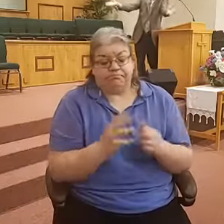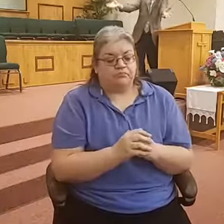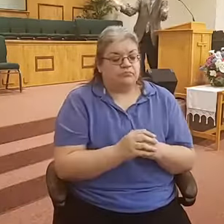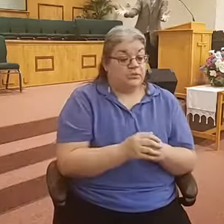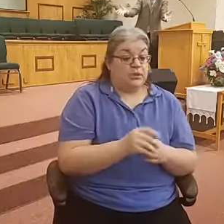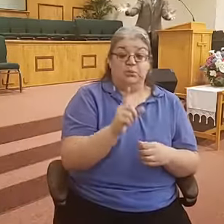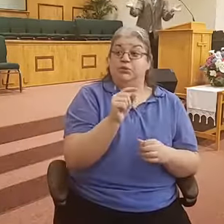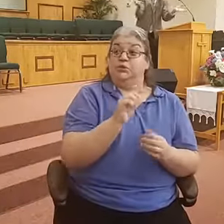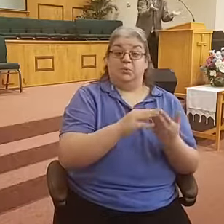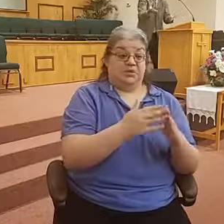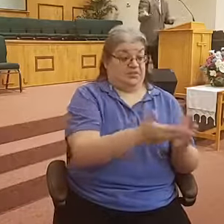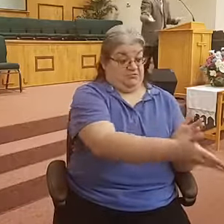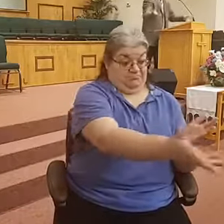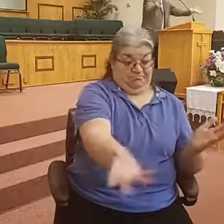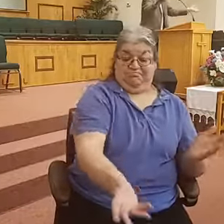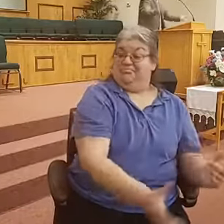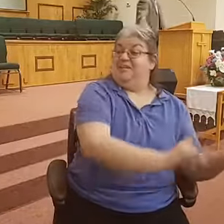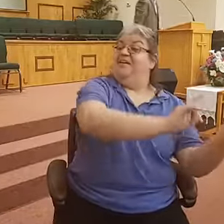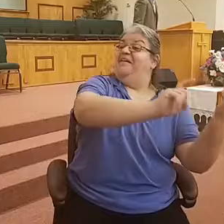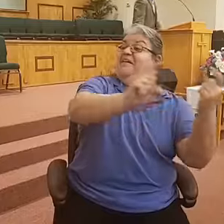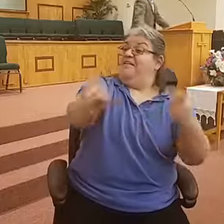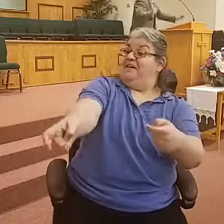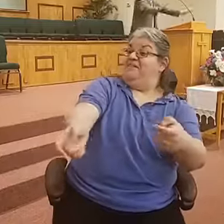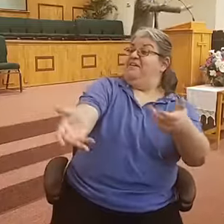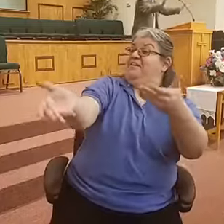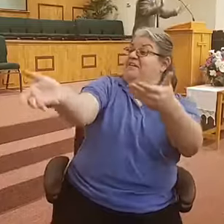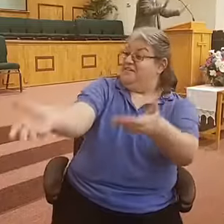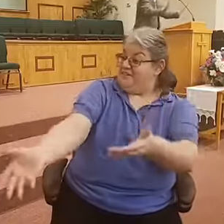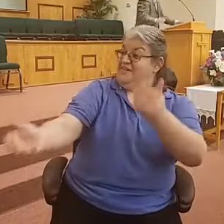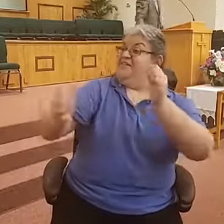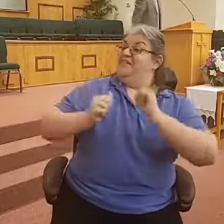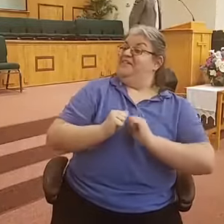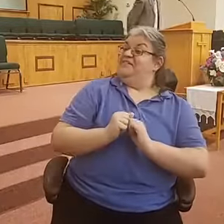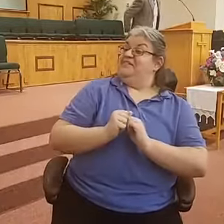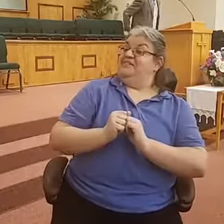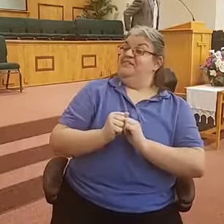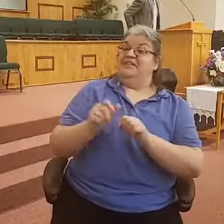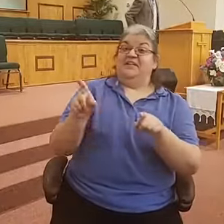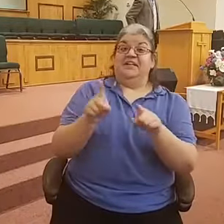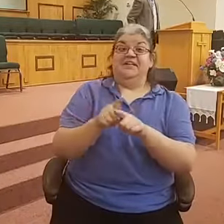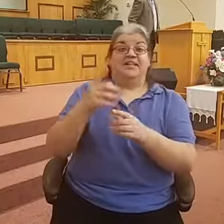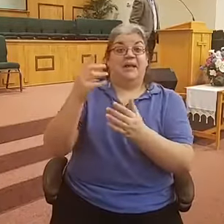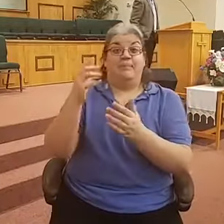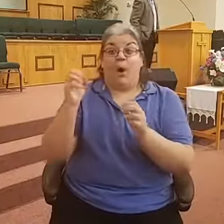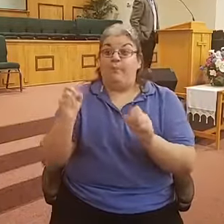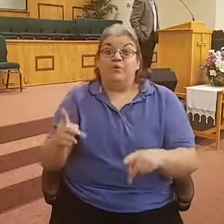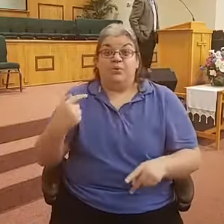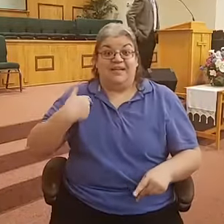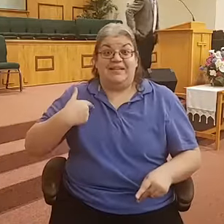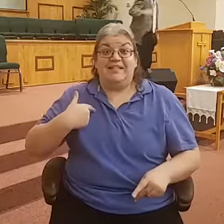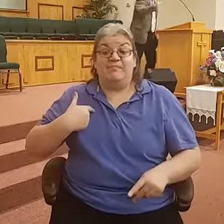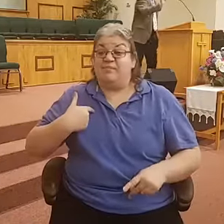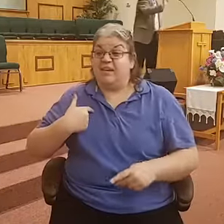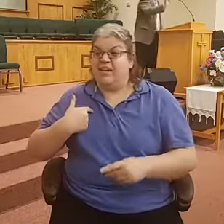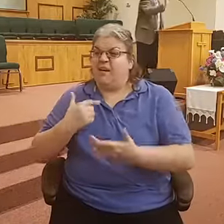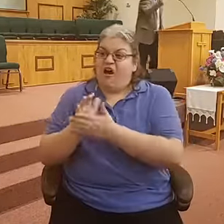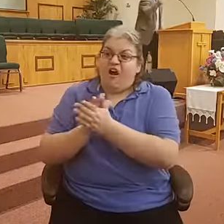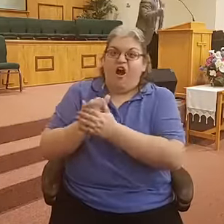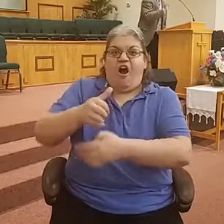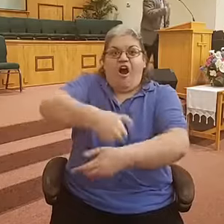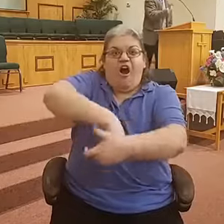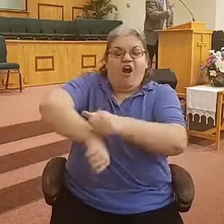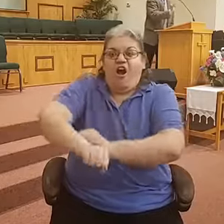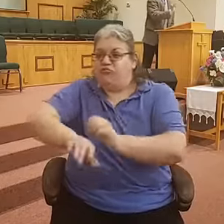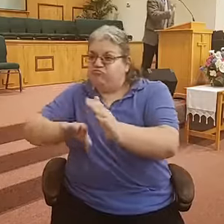these 20 cities to Hiram, thinking, well, this is great. He'll have the same opportunity I do. But rather than